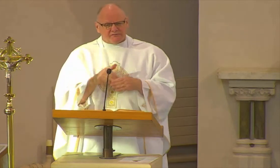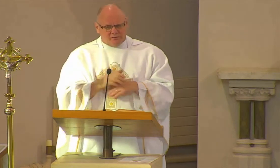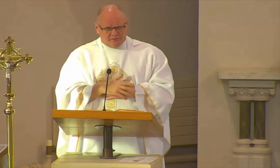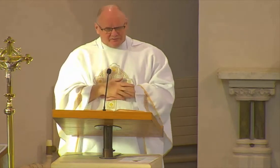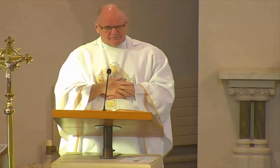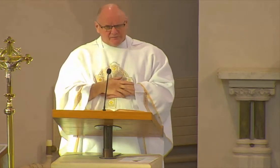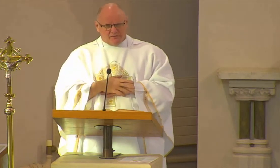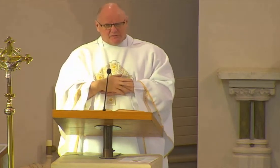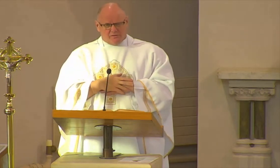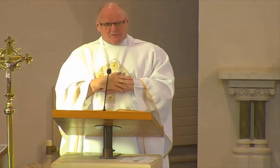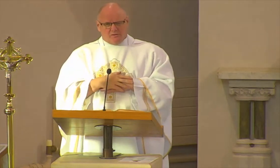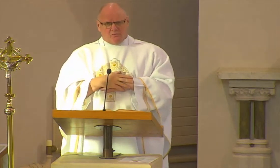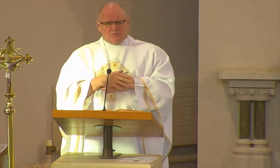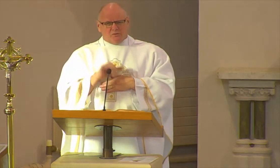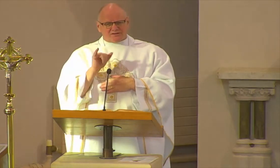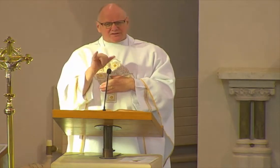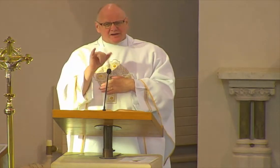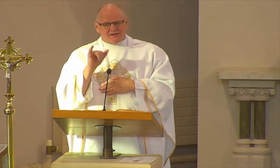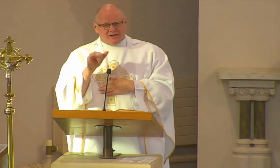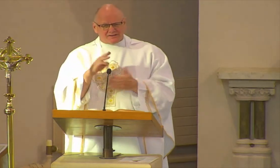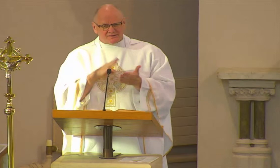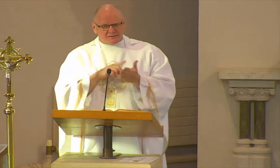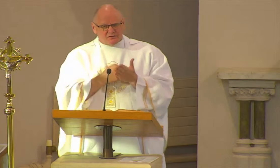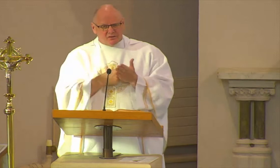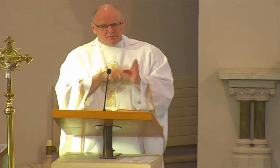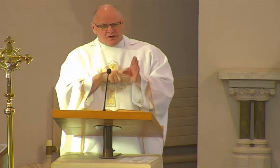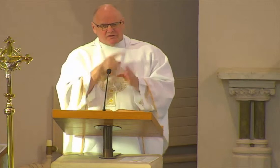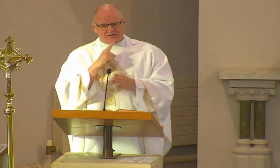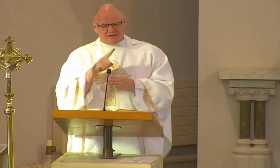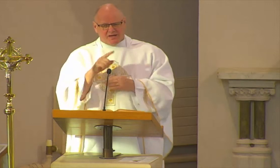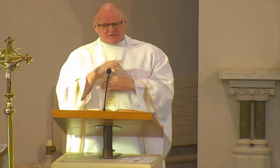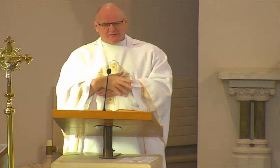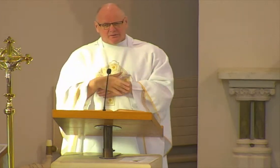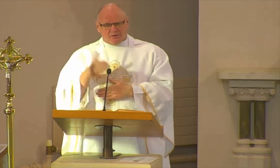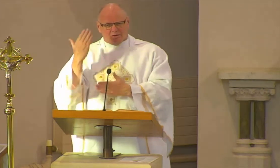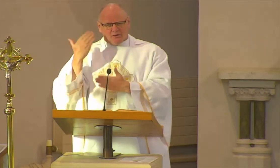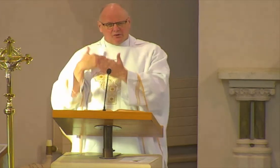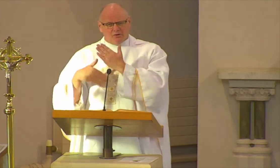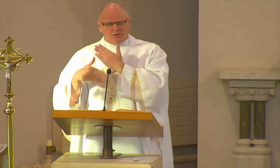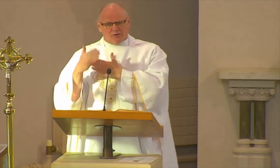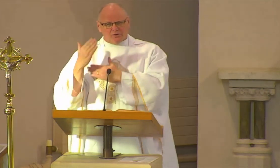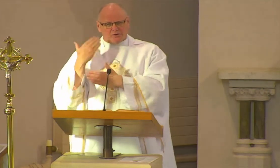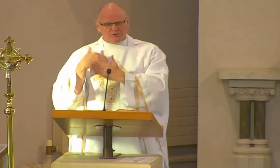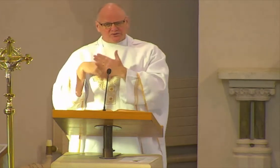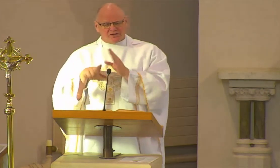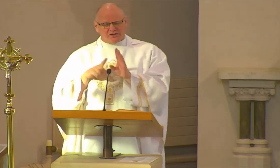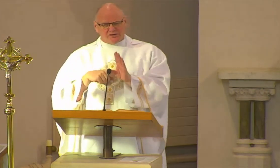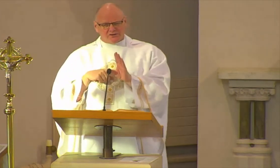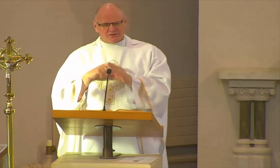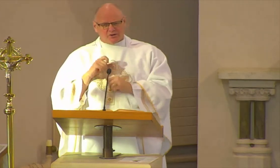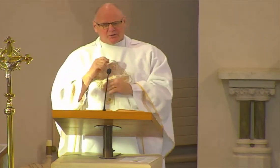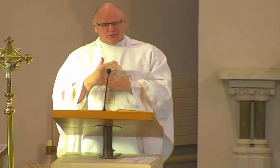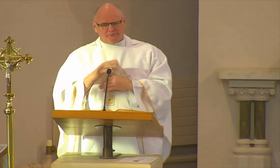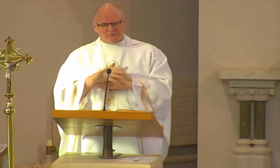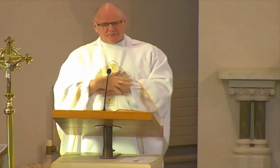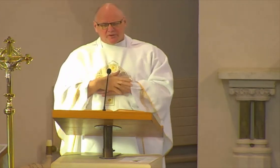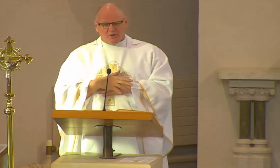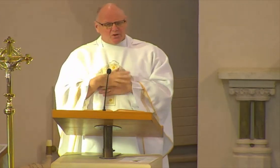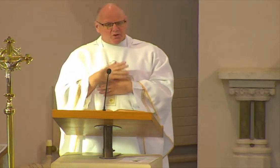involved. We must say the yes that Mary said all those years ago.